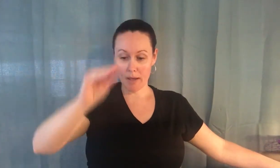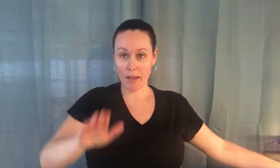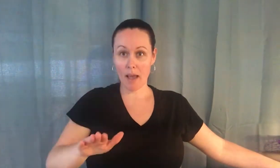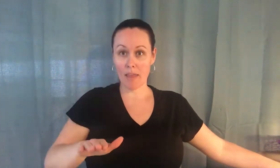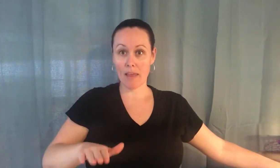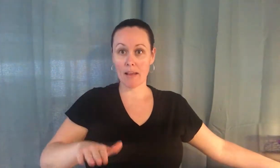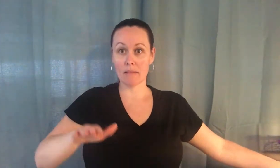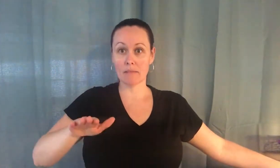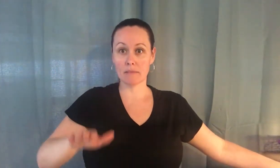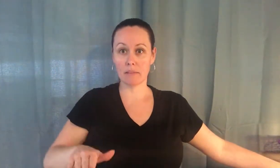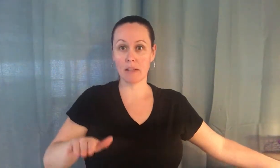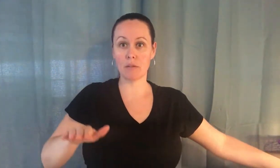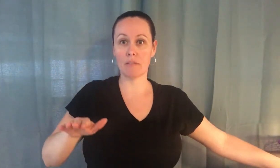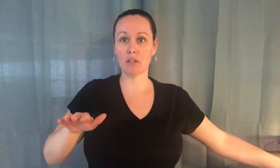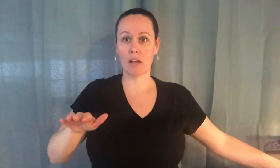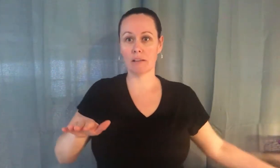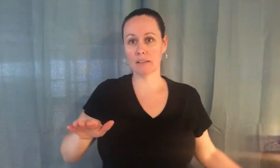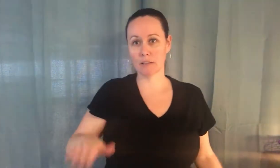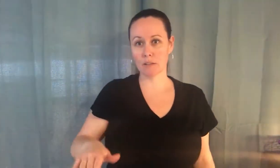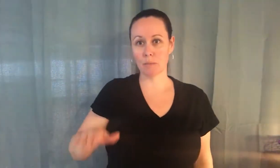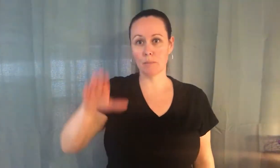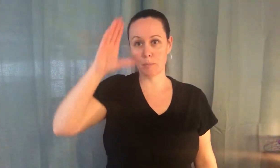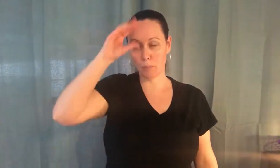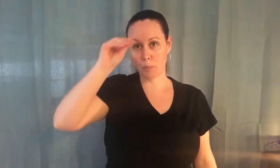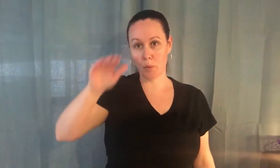Boy, and then like you have a child here. So boy.